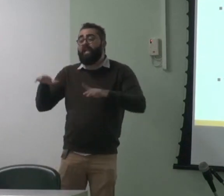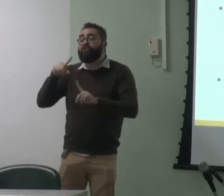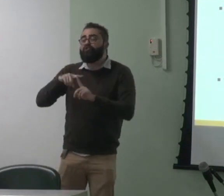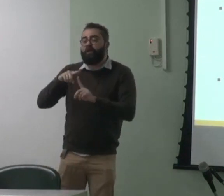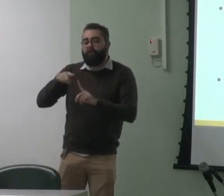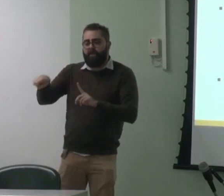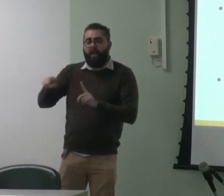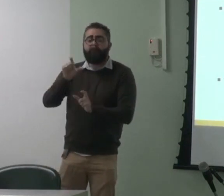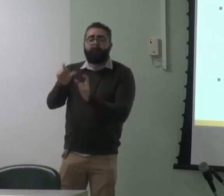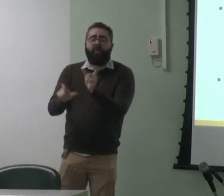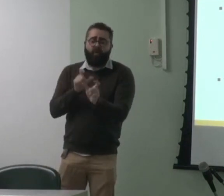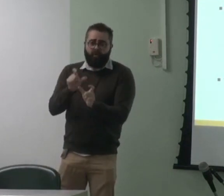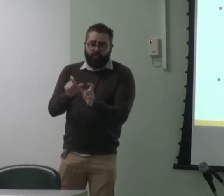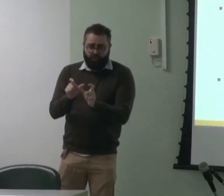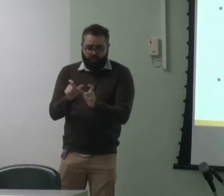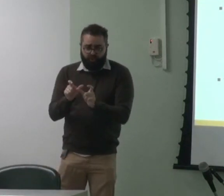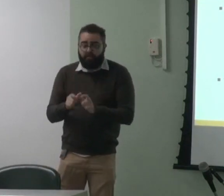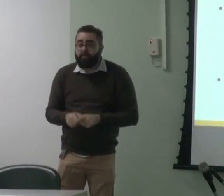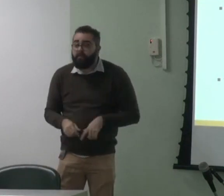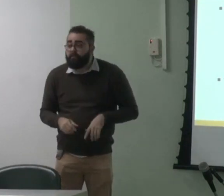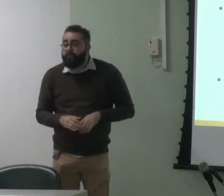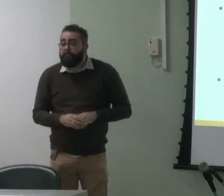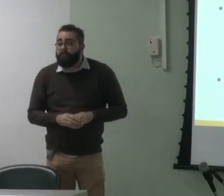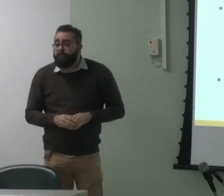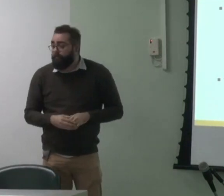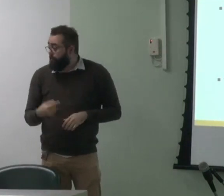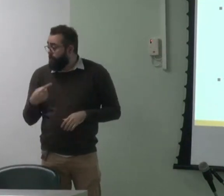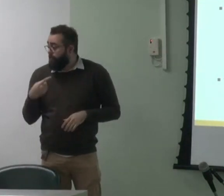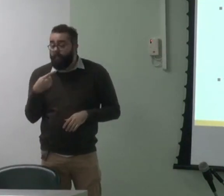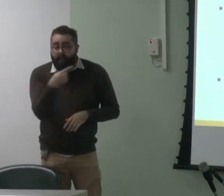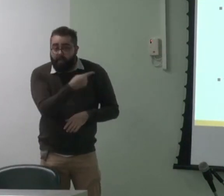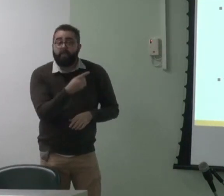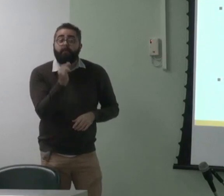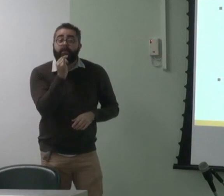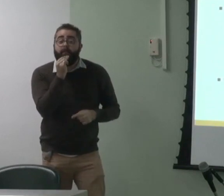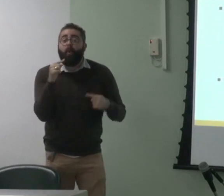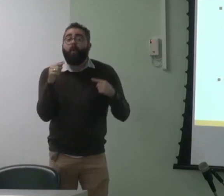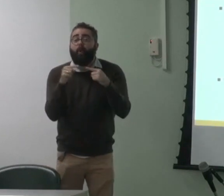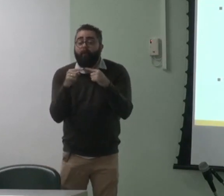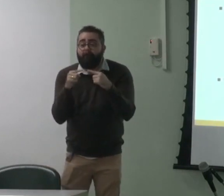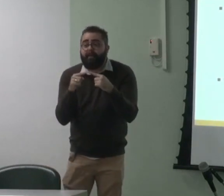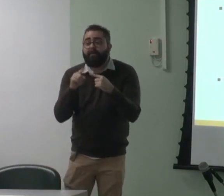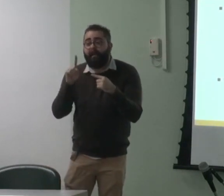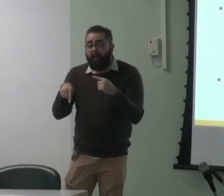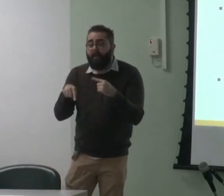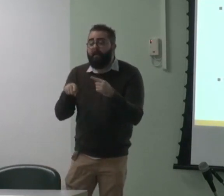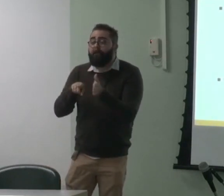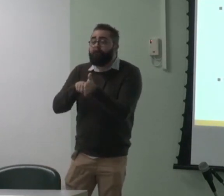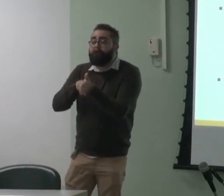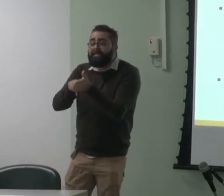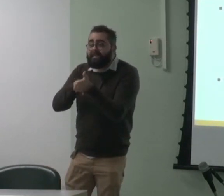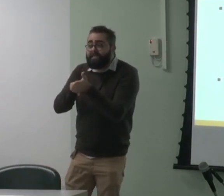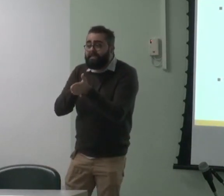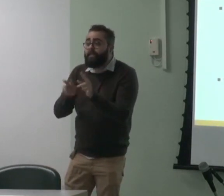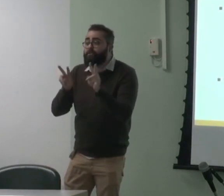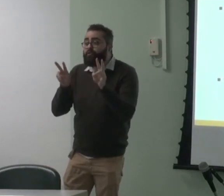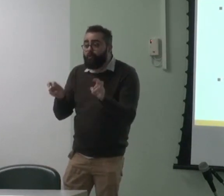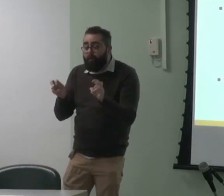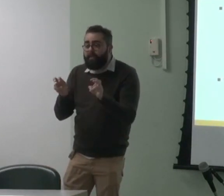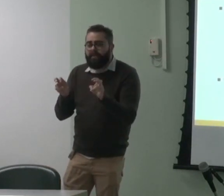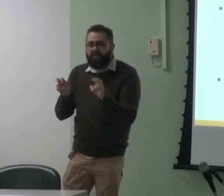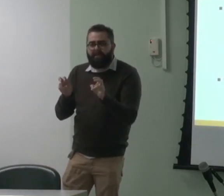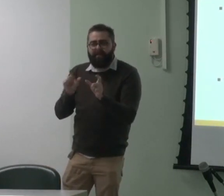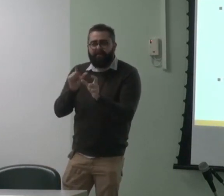This corpus is very appropriate for such a research because we have a fixed set of